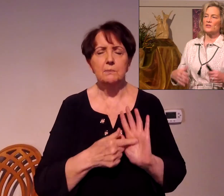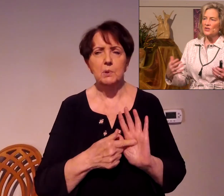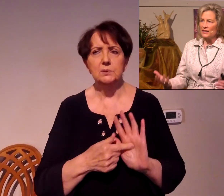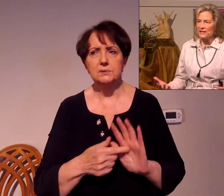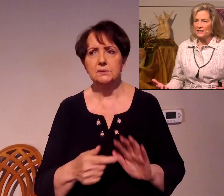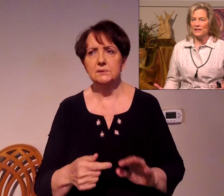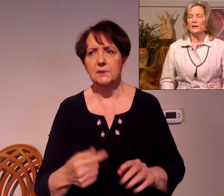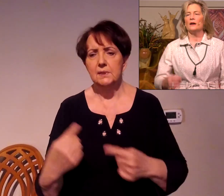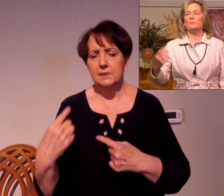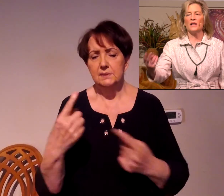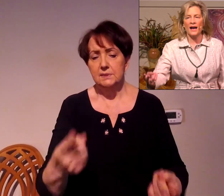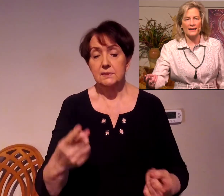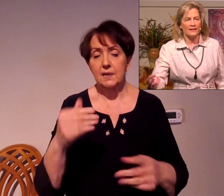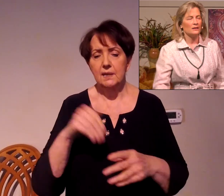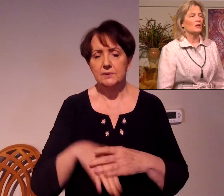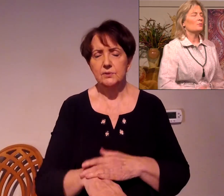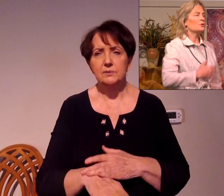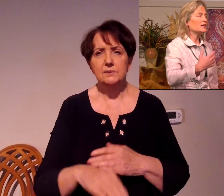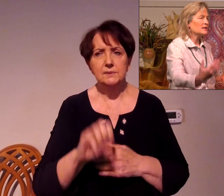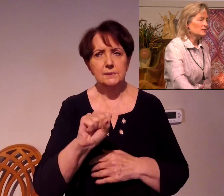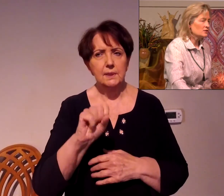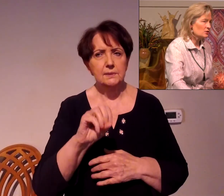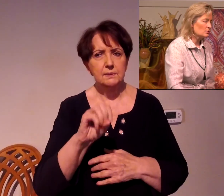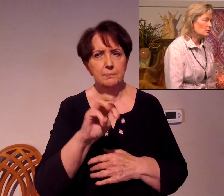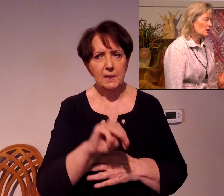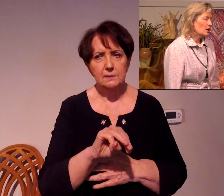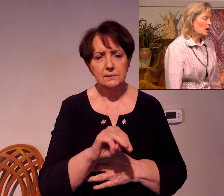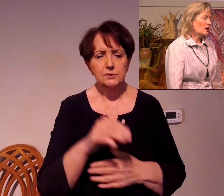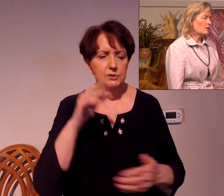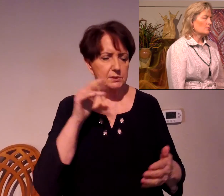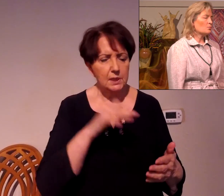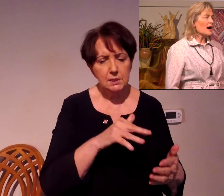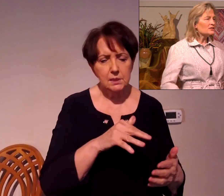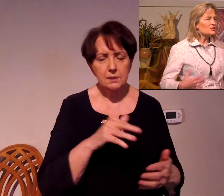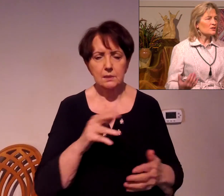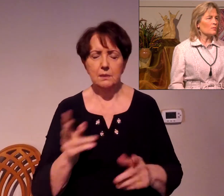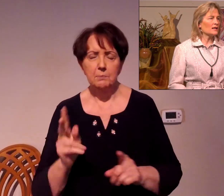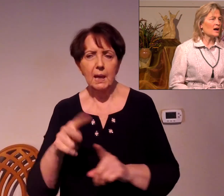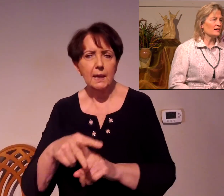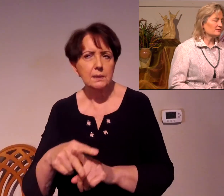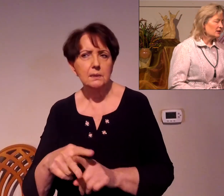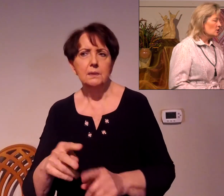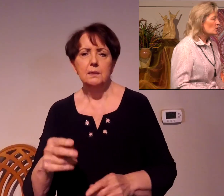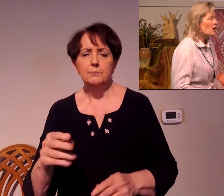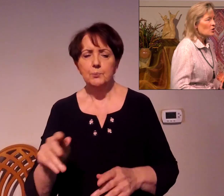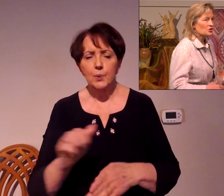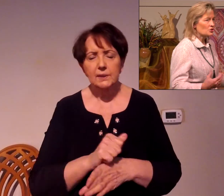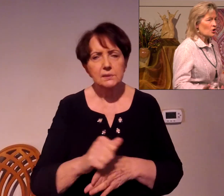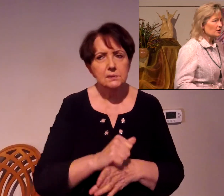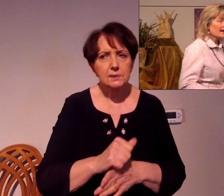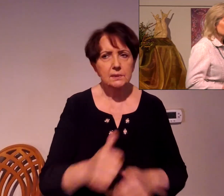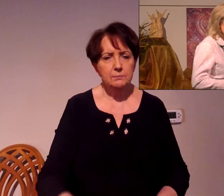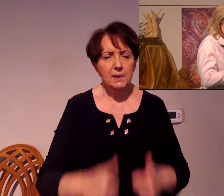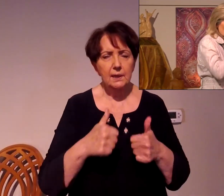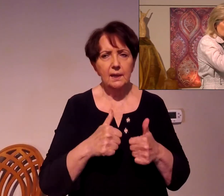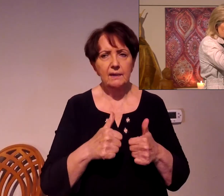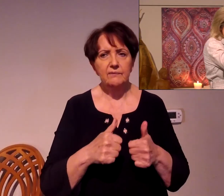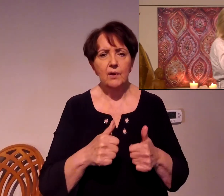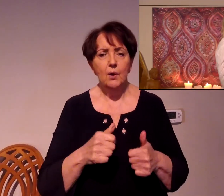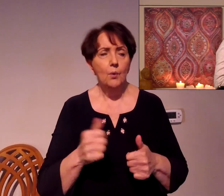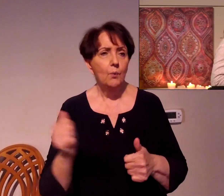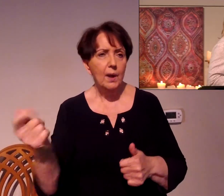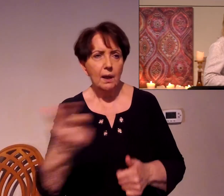works, studying it, applying it, putting into practice in my life. We all start at the